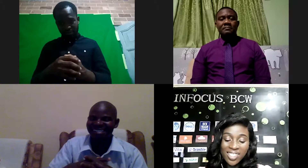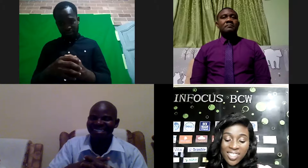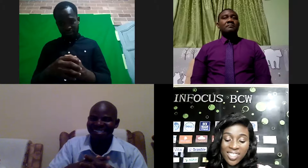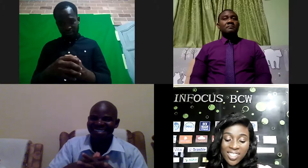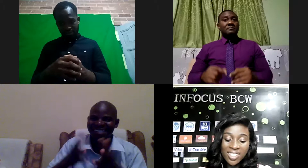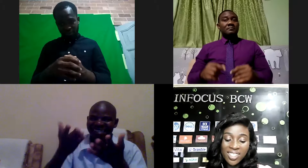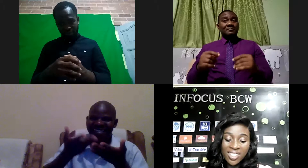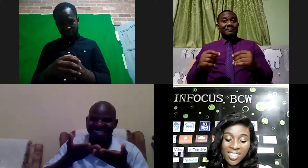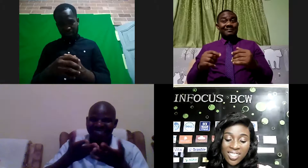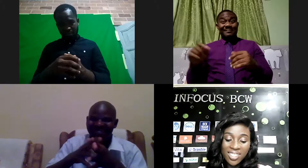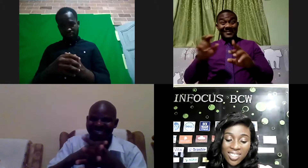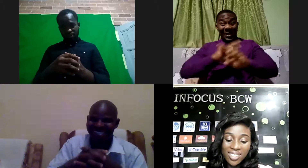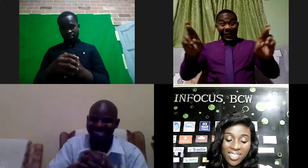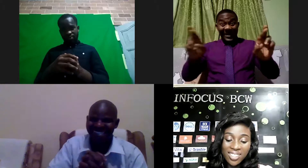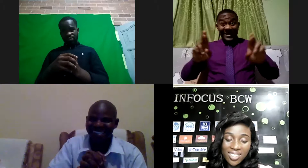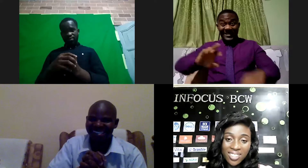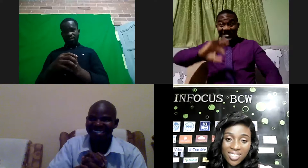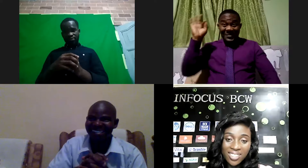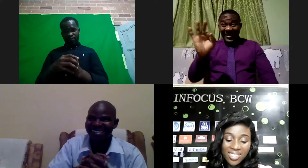can ask.